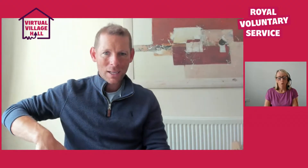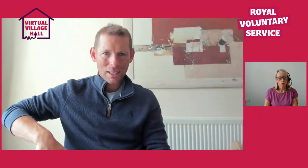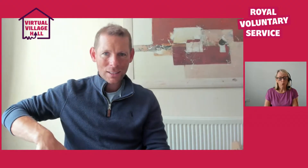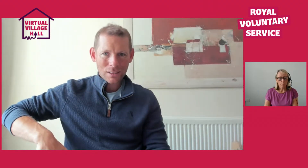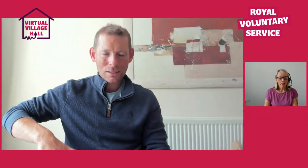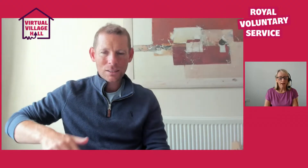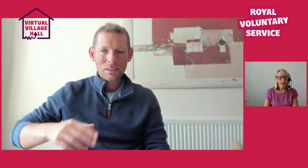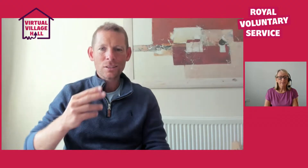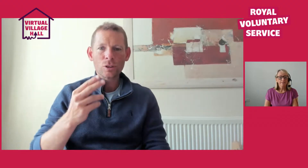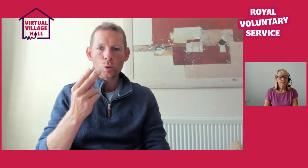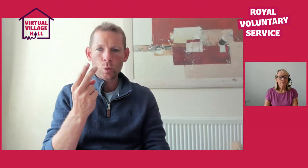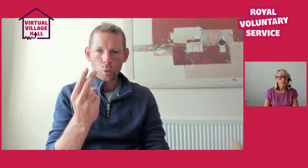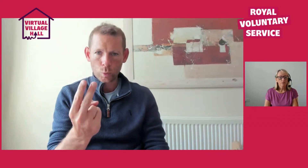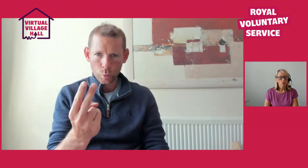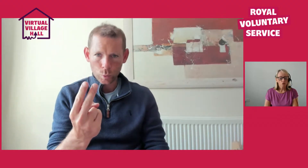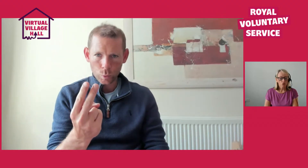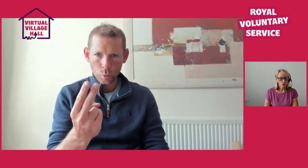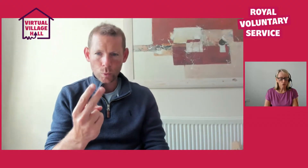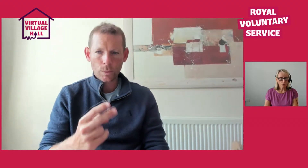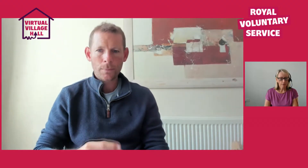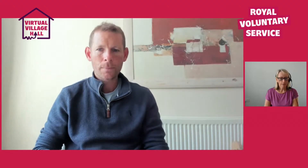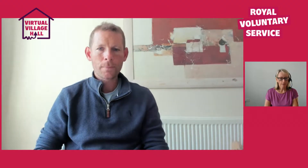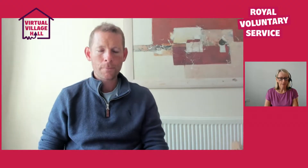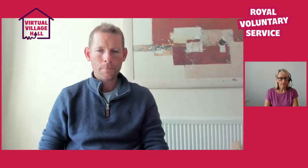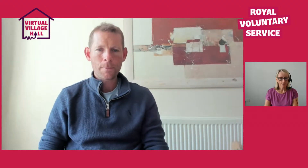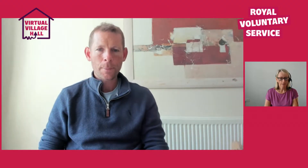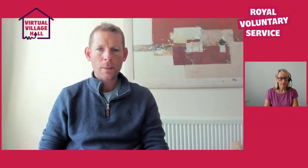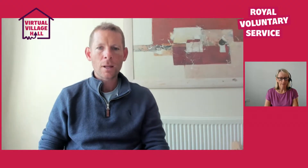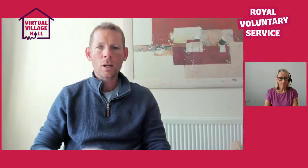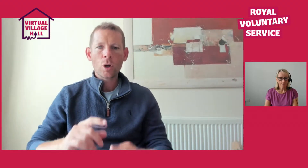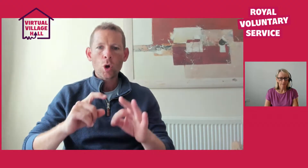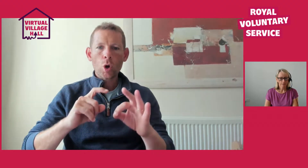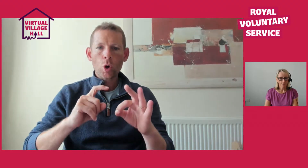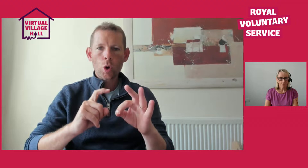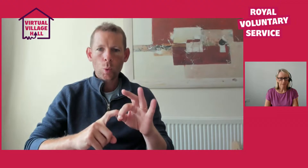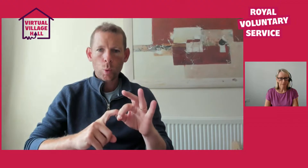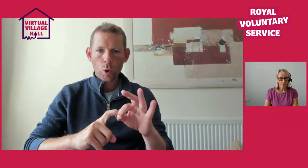So quarter past 2.